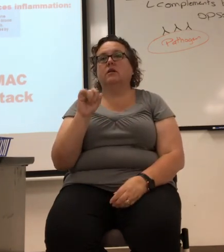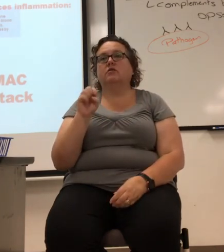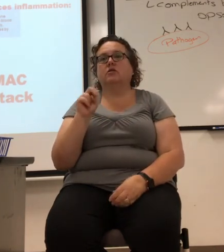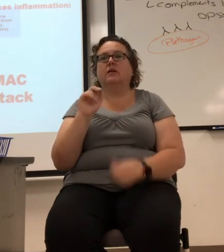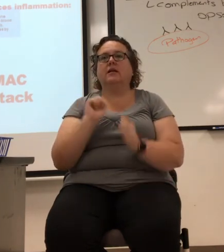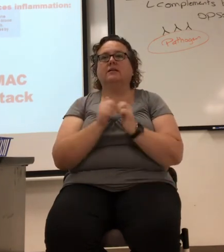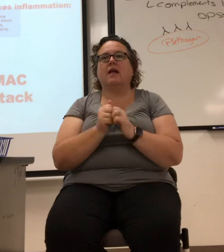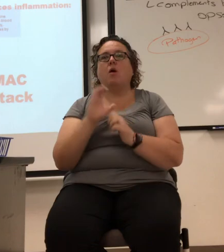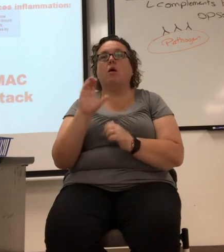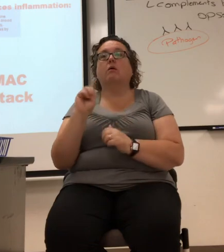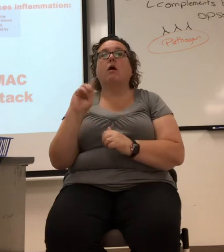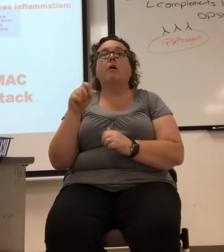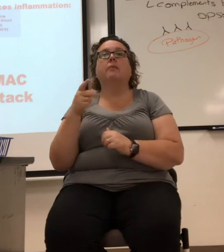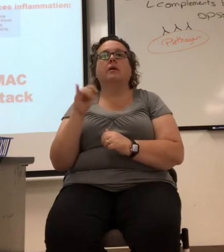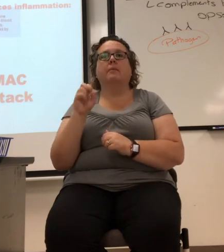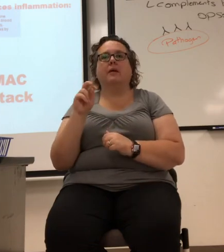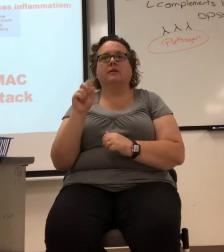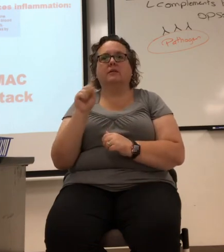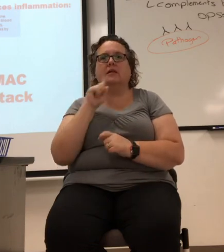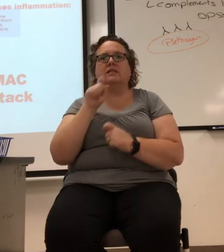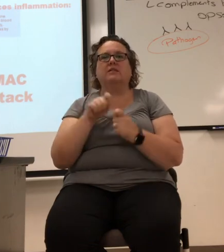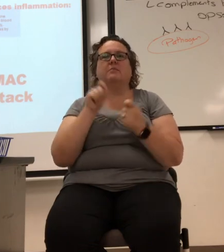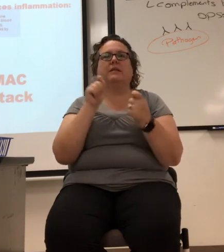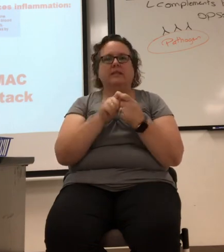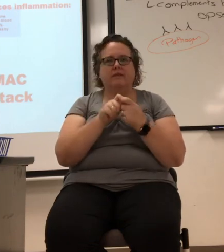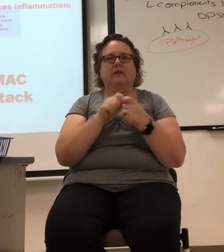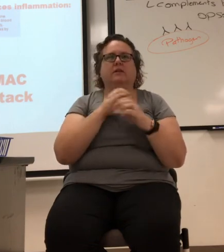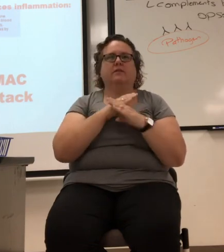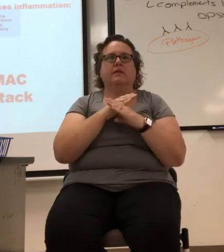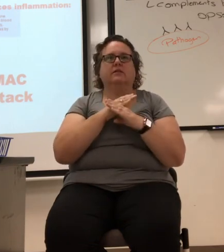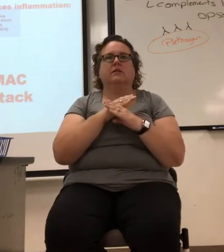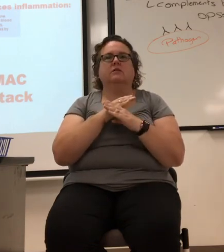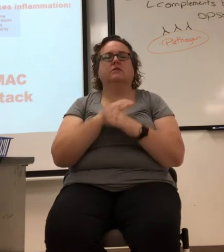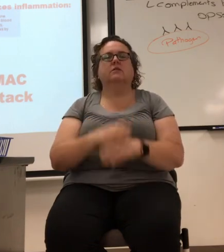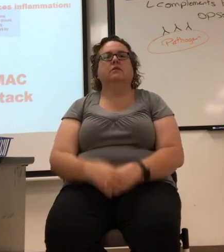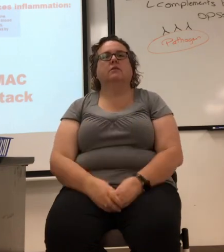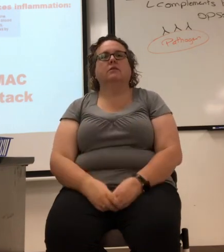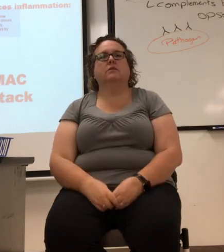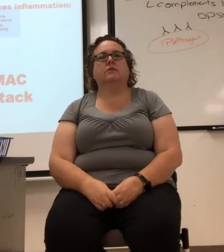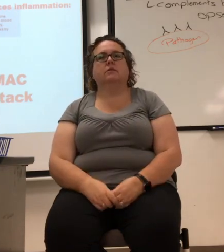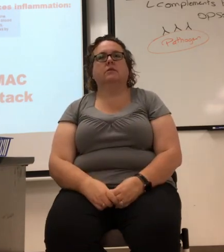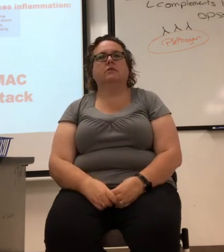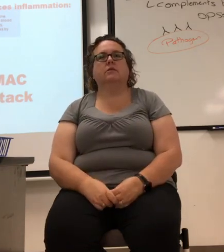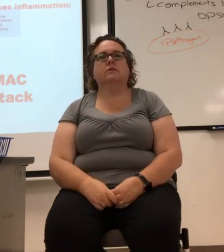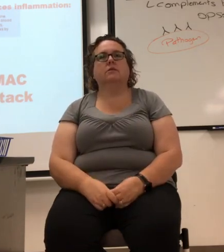complements specific defenses. Okay.